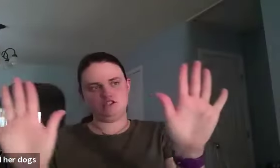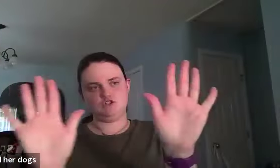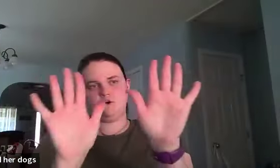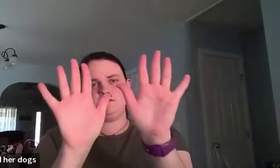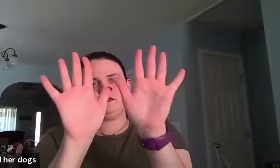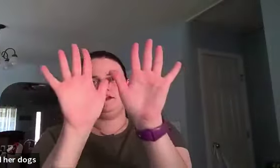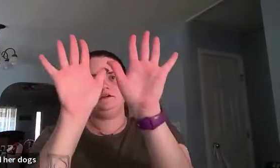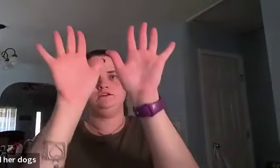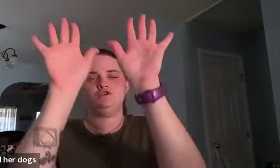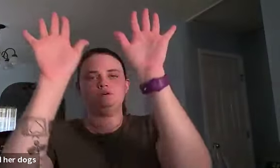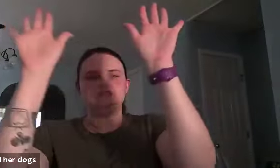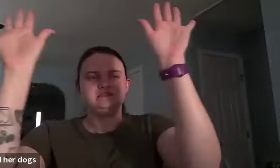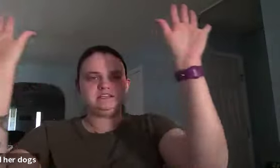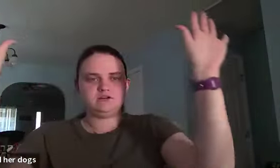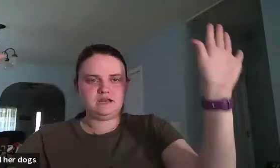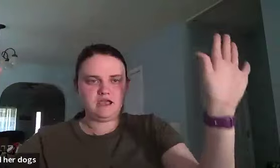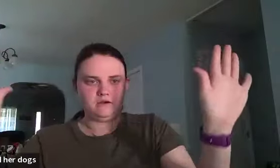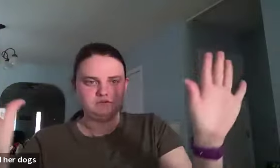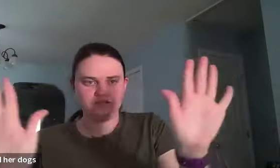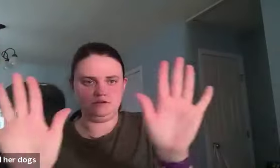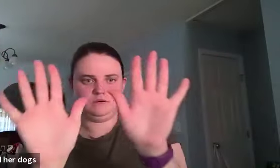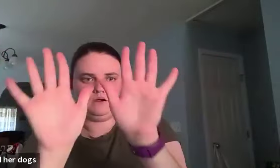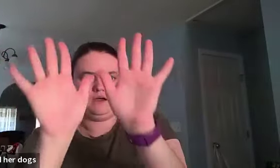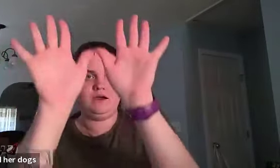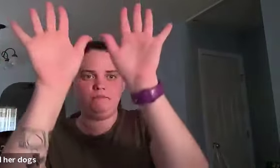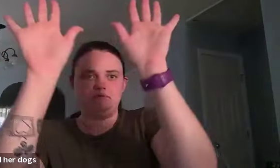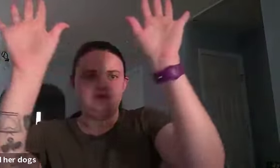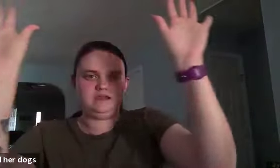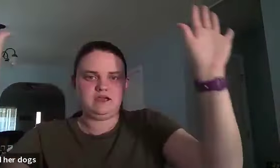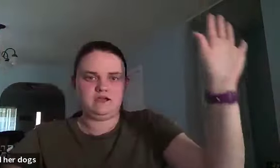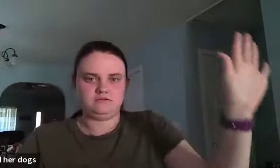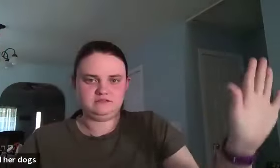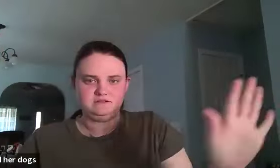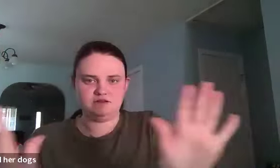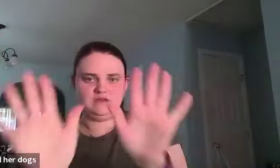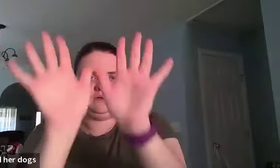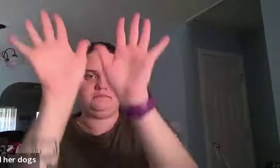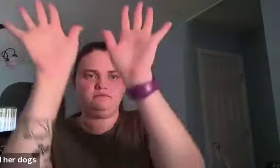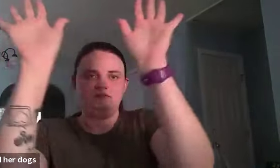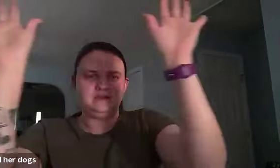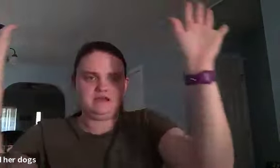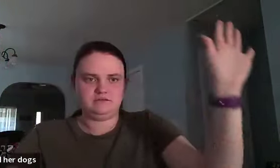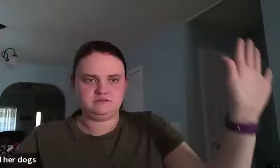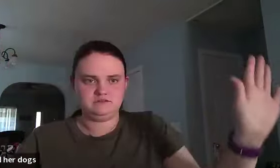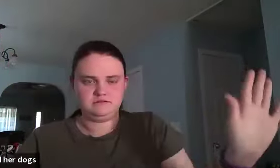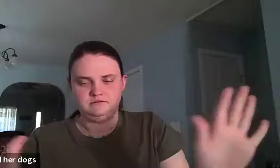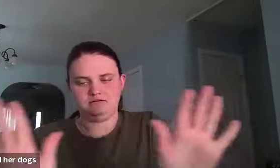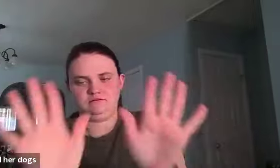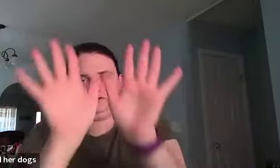It's going towards the center and out. So you go up and out, up and out,